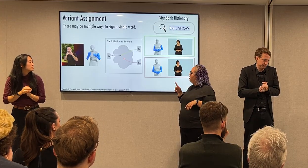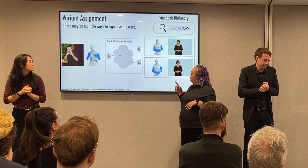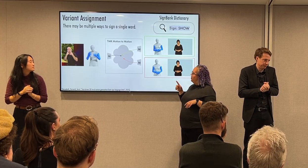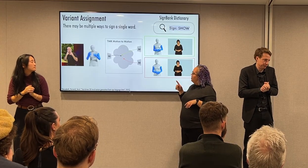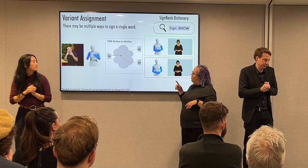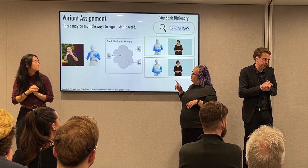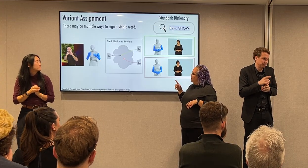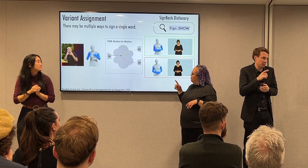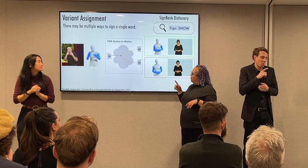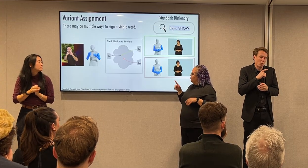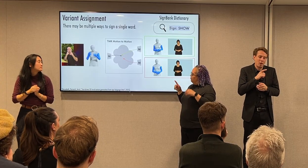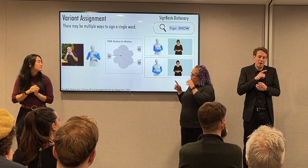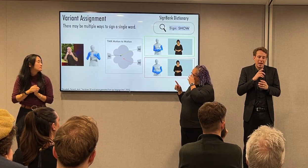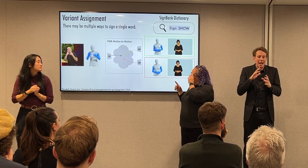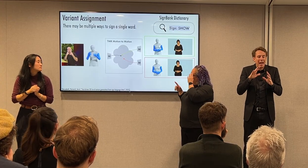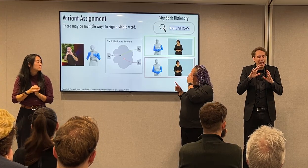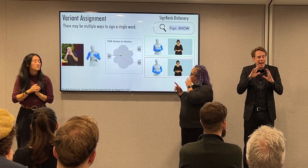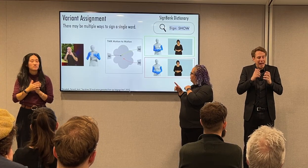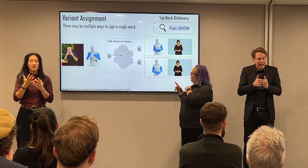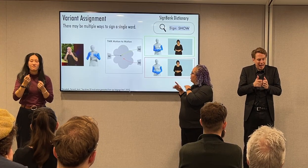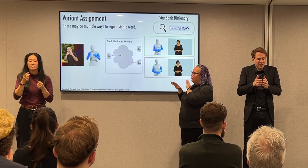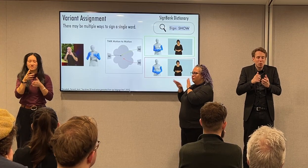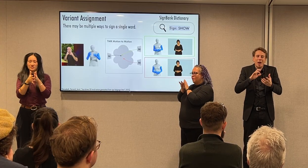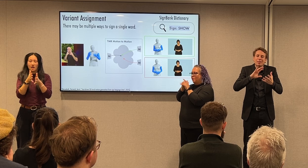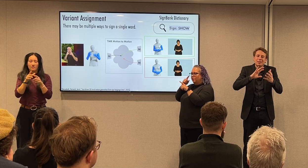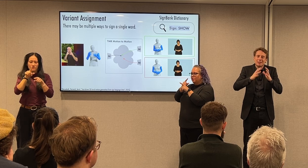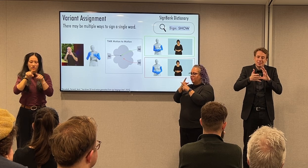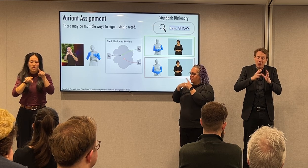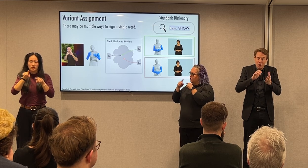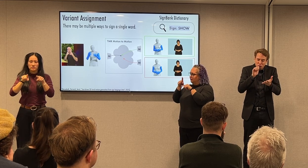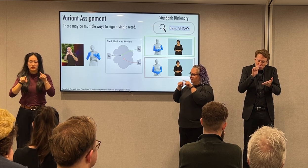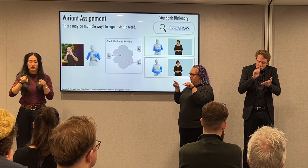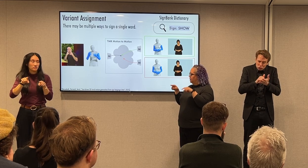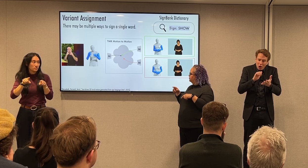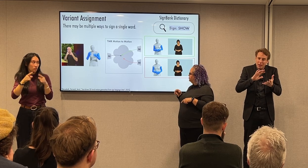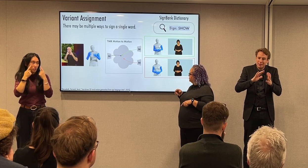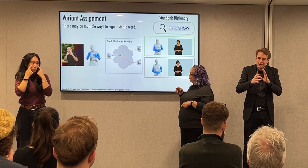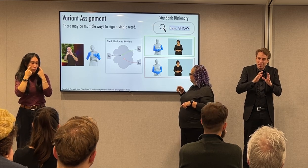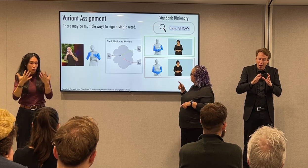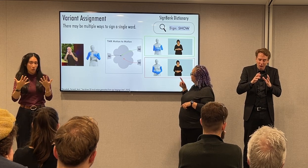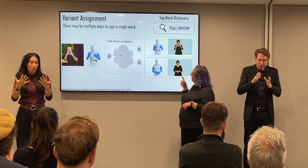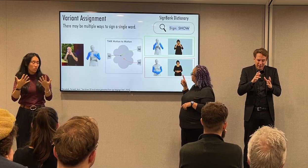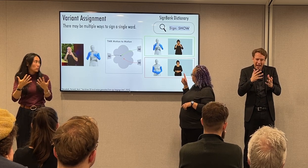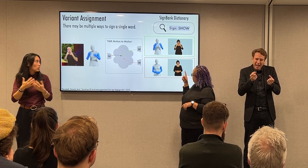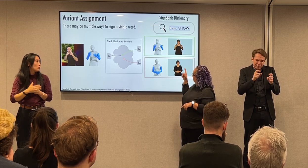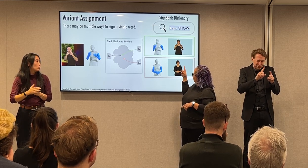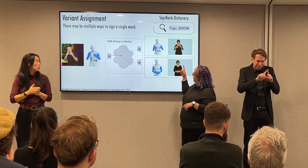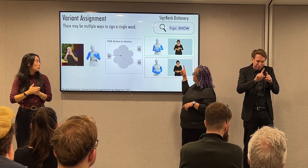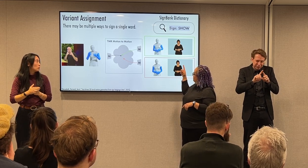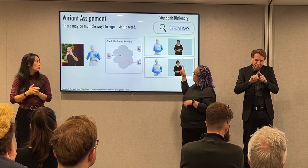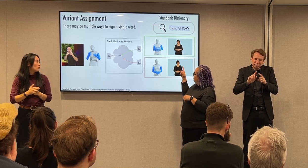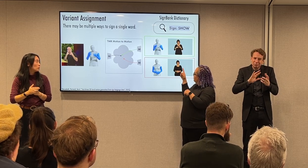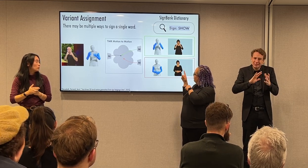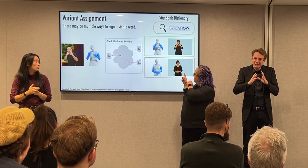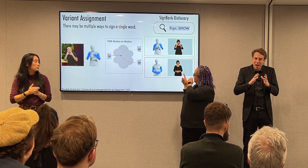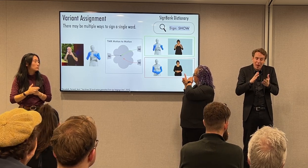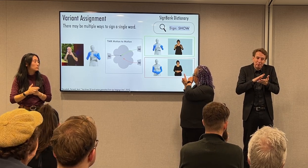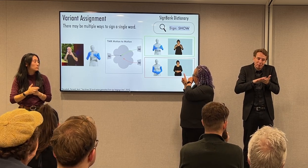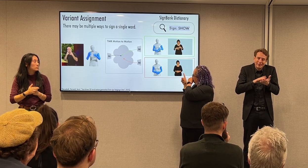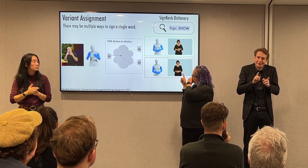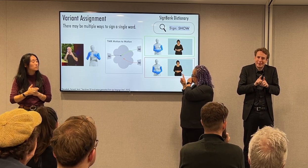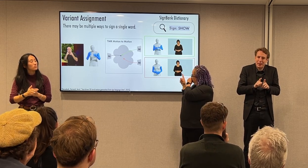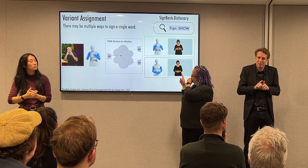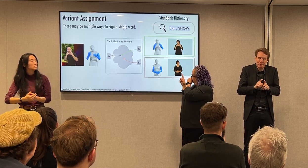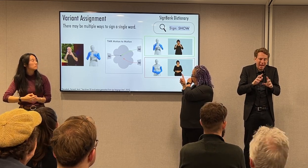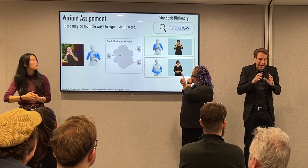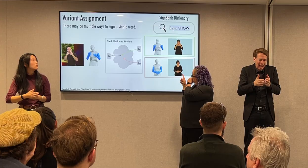it's choosing the right sign variant. So here, for instance, for our sign show, so you can have a sign for the